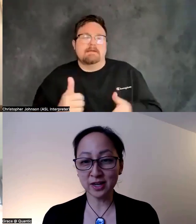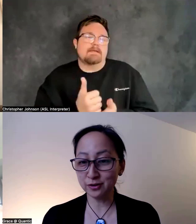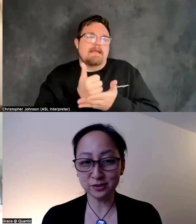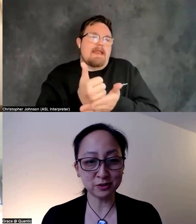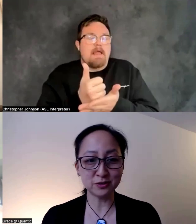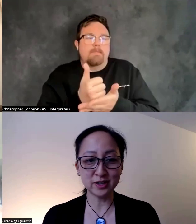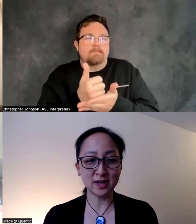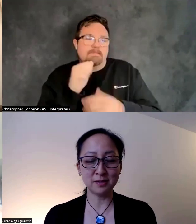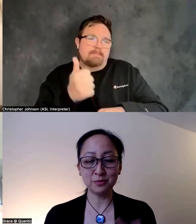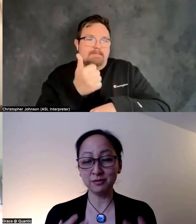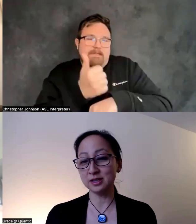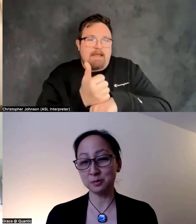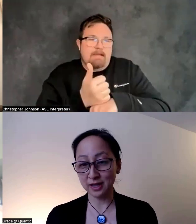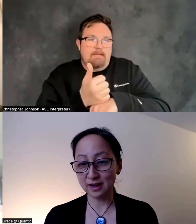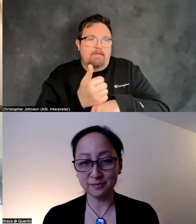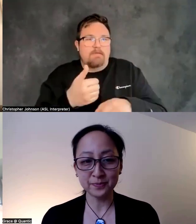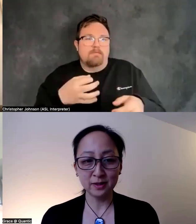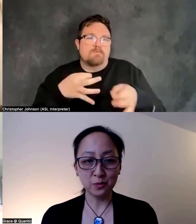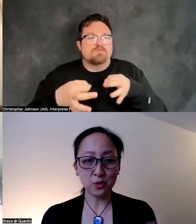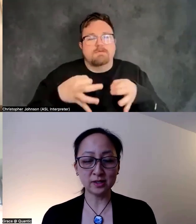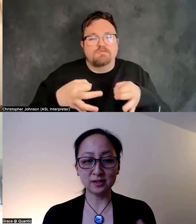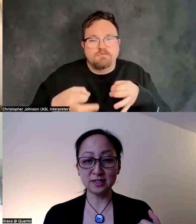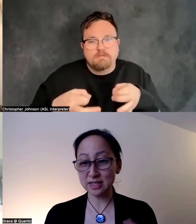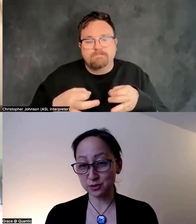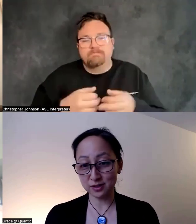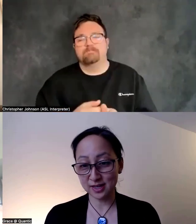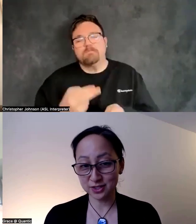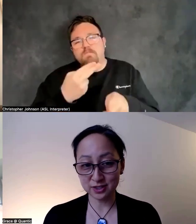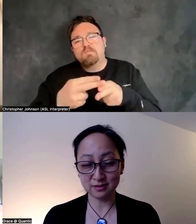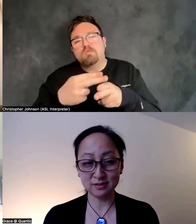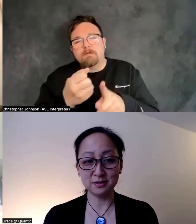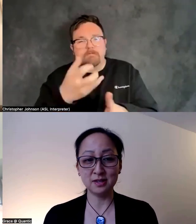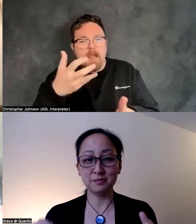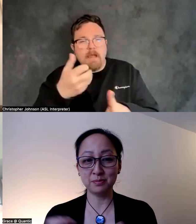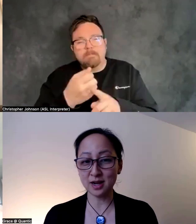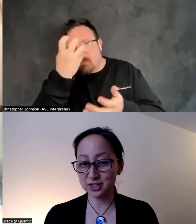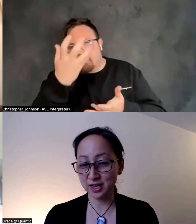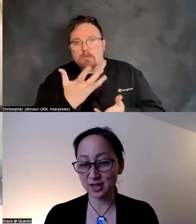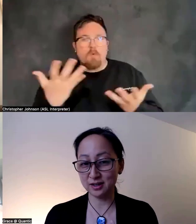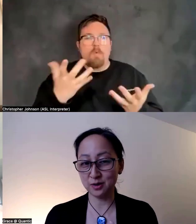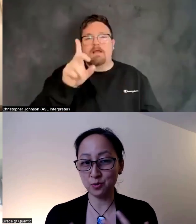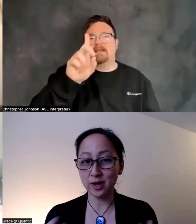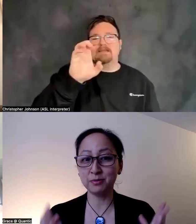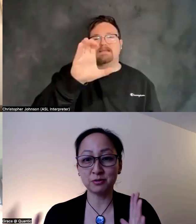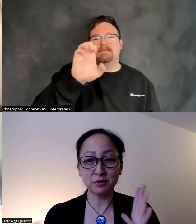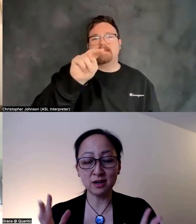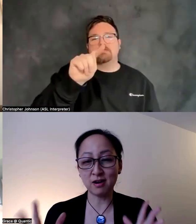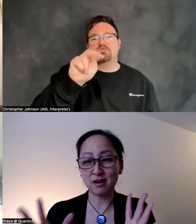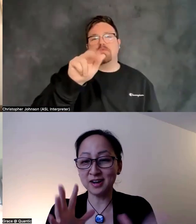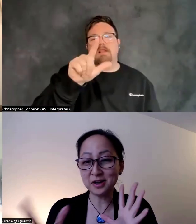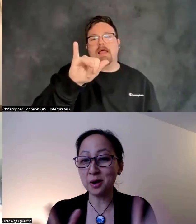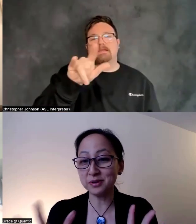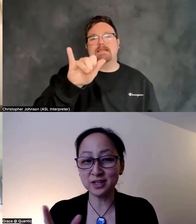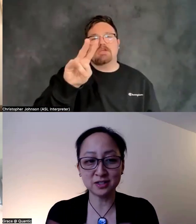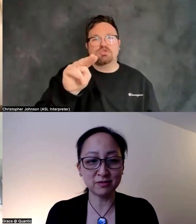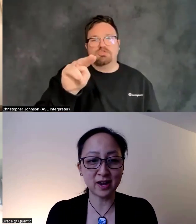Pretend we're 10-year-old children and briefly explain what decentralization, blockchain, and Web3 are,